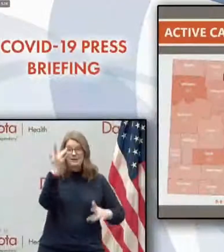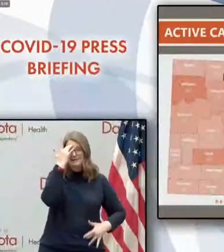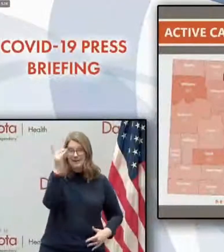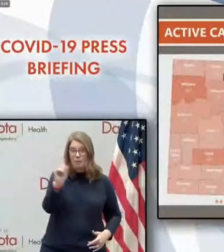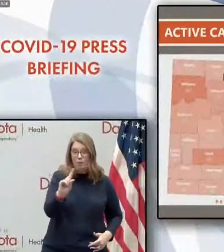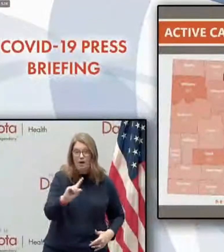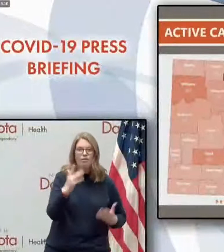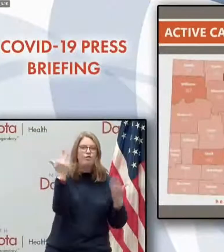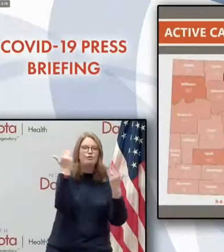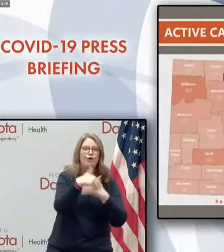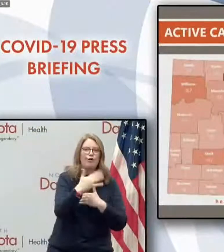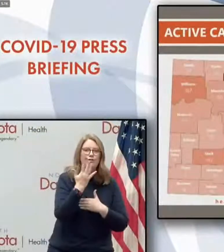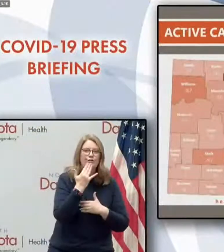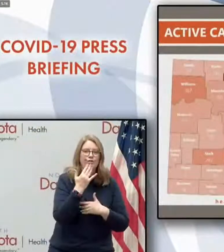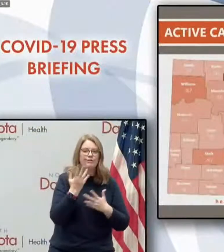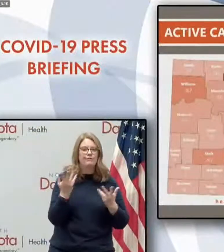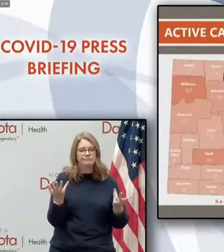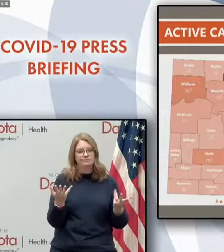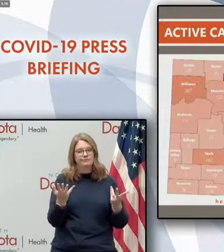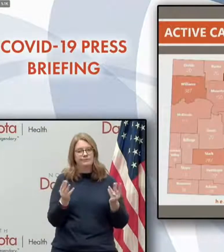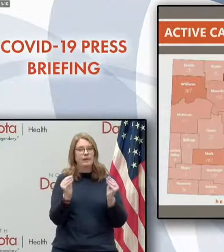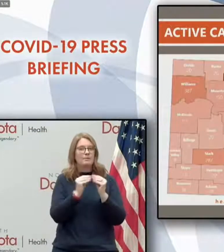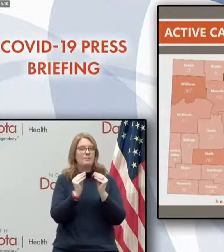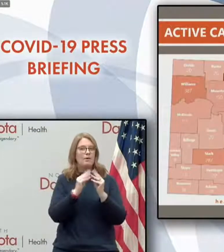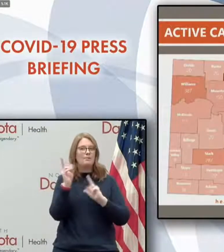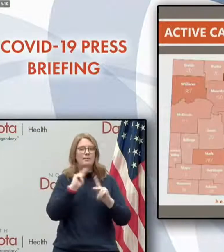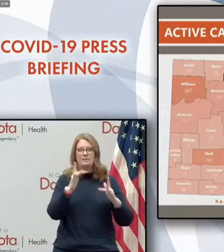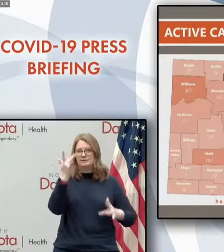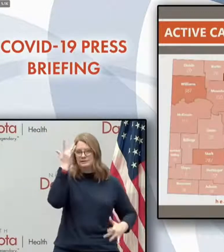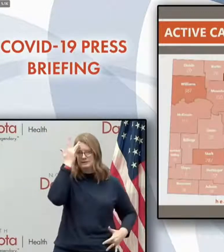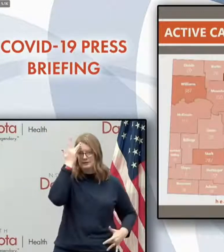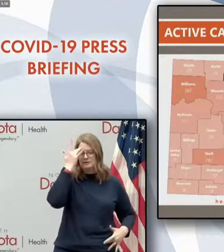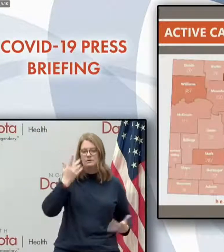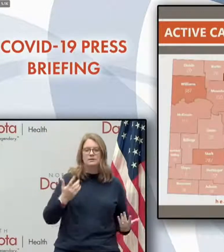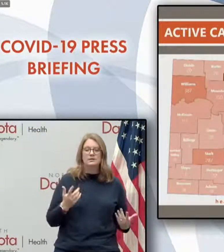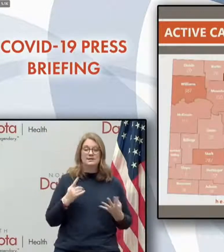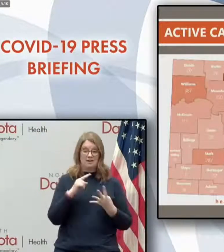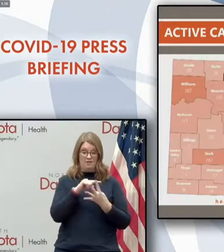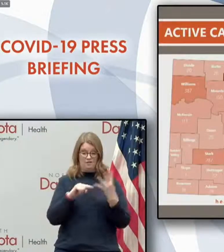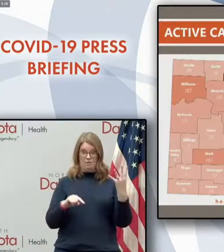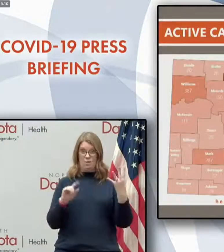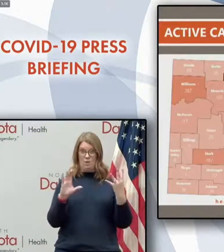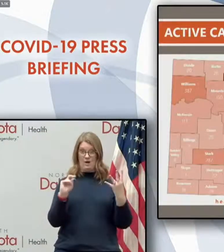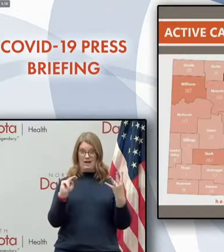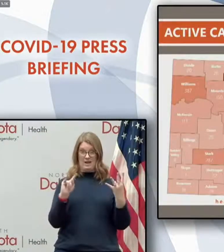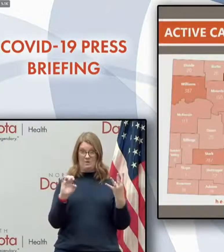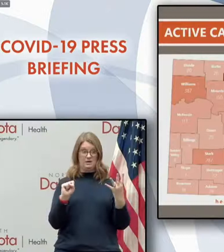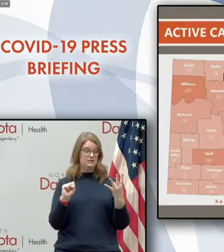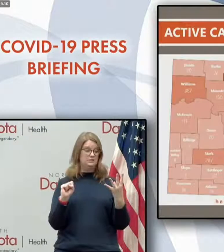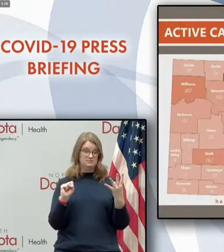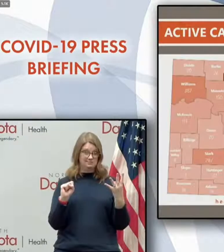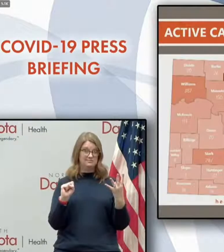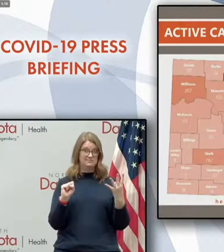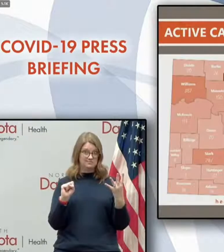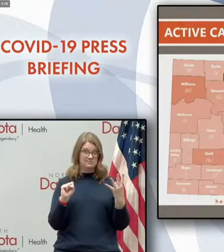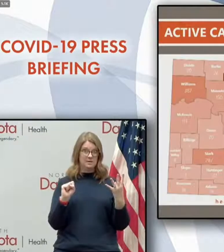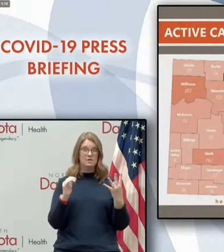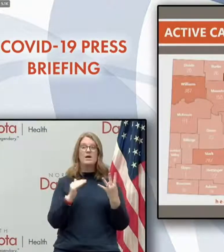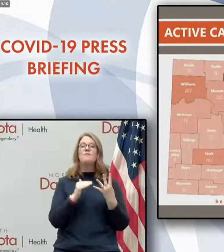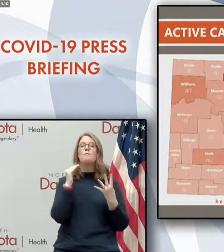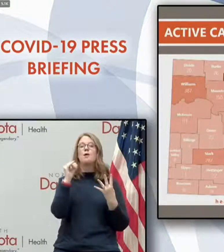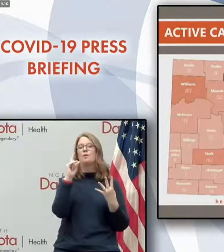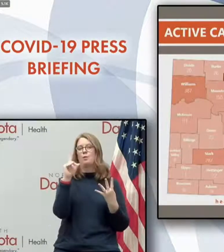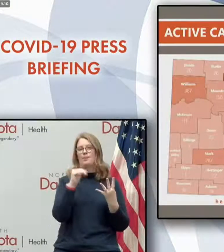darker the color, the more cases. So now we've got 4 counties that have more than